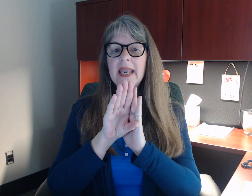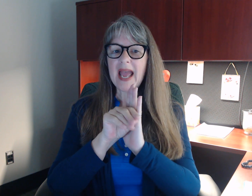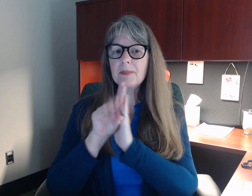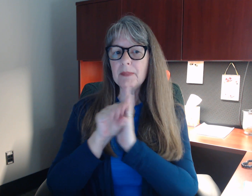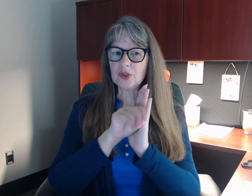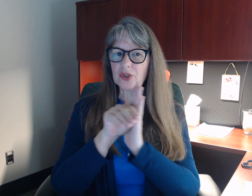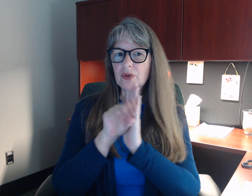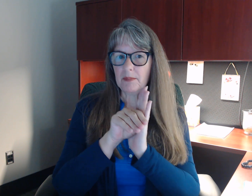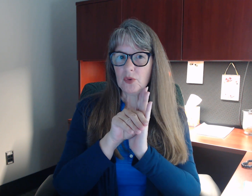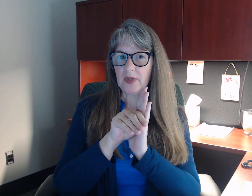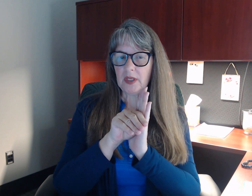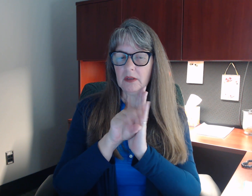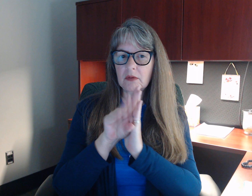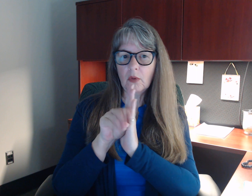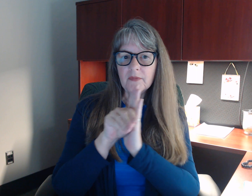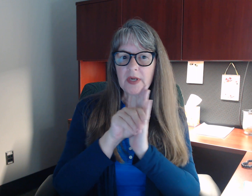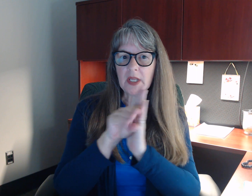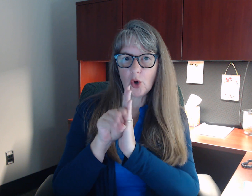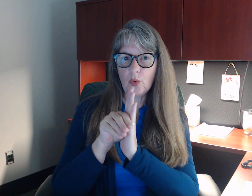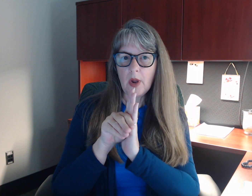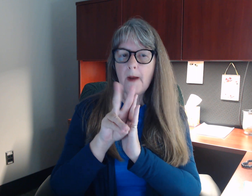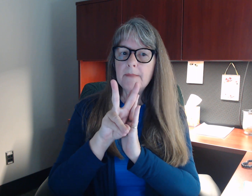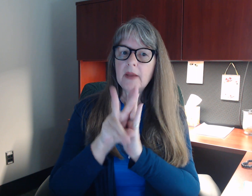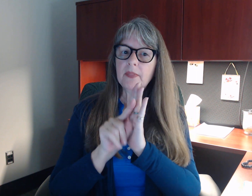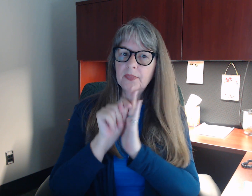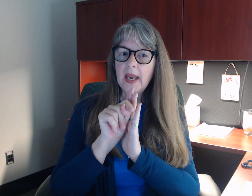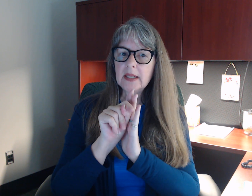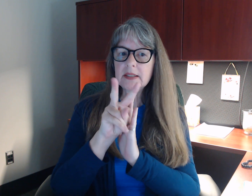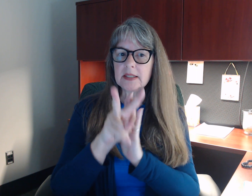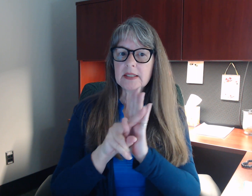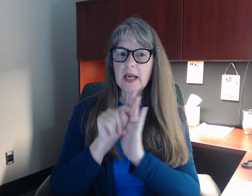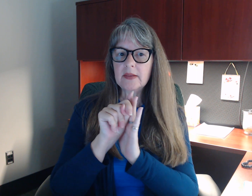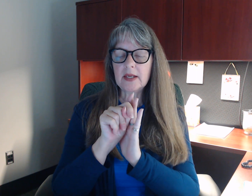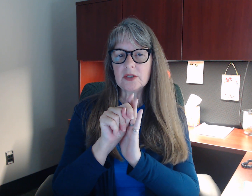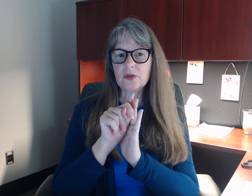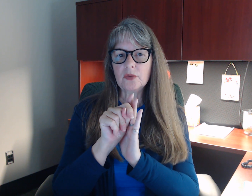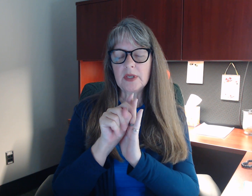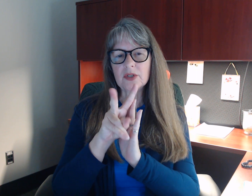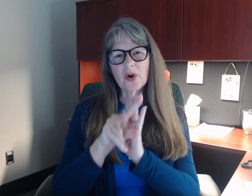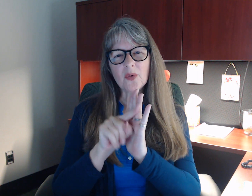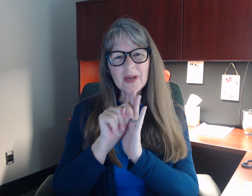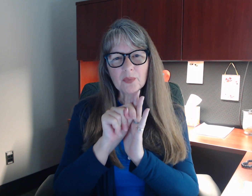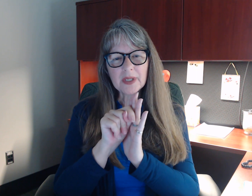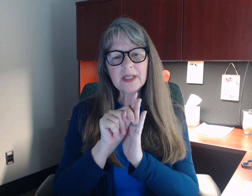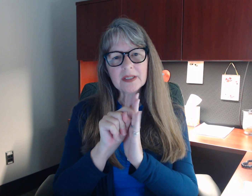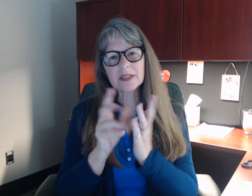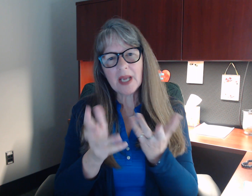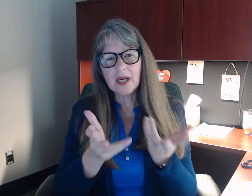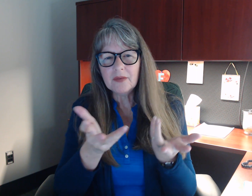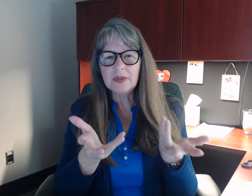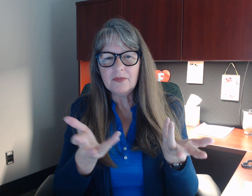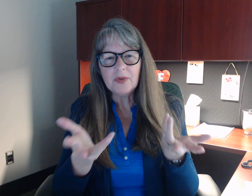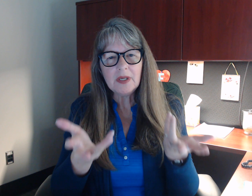Now people just do like movie or a video. But that is a sign that I still do. And so it really is kind of in the